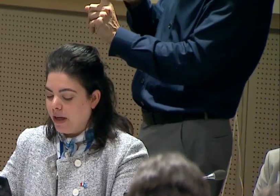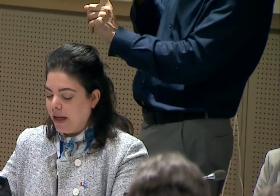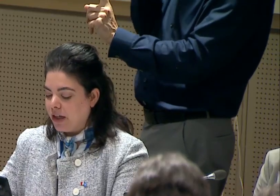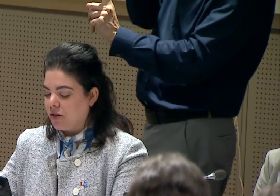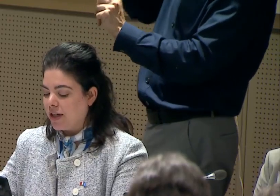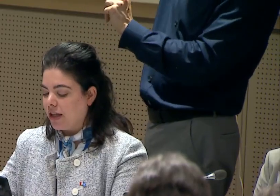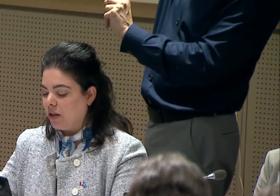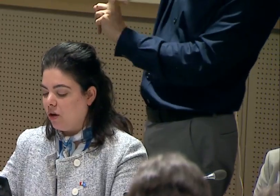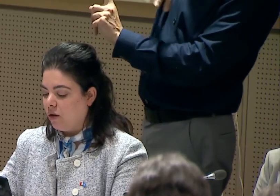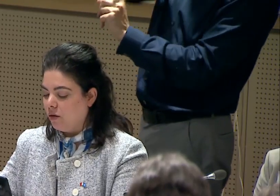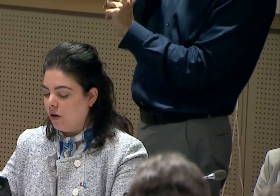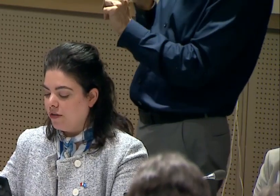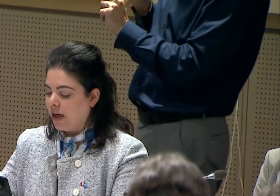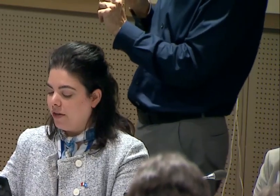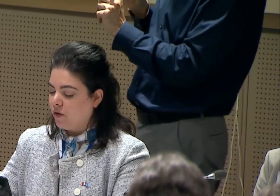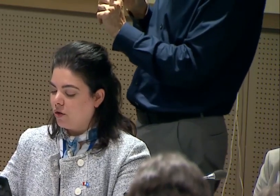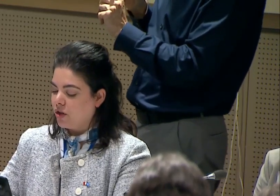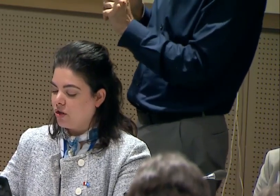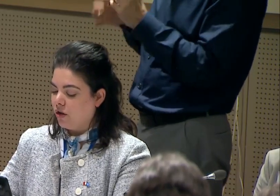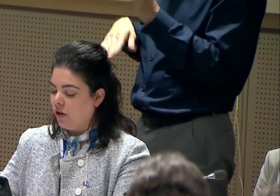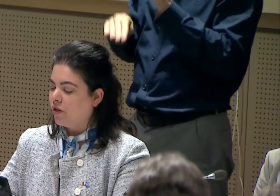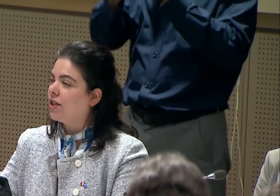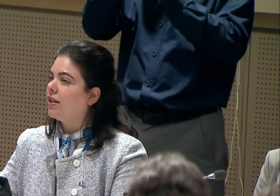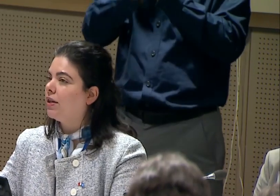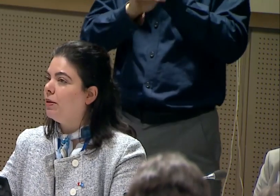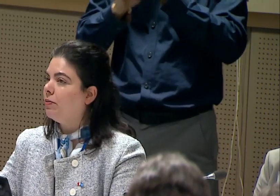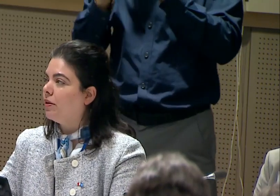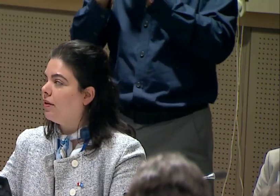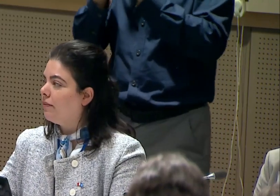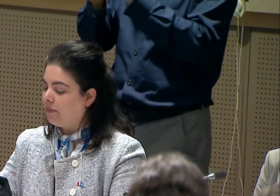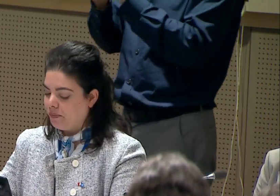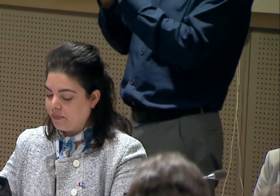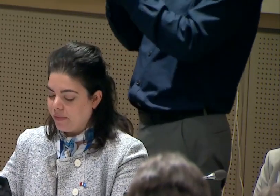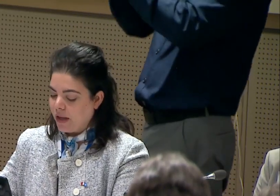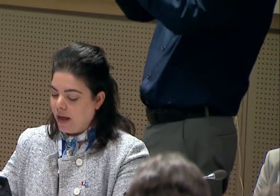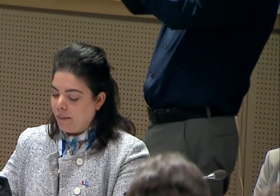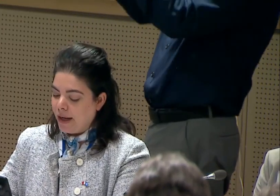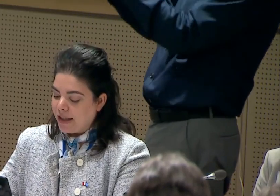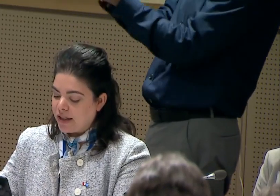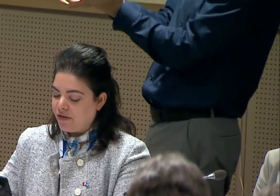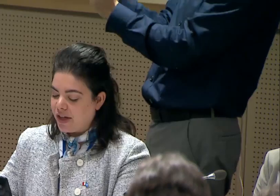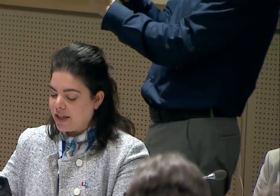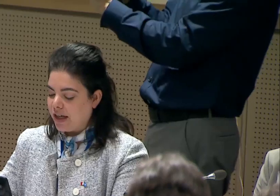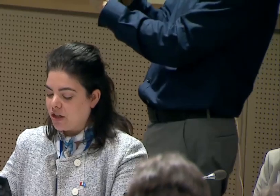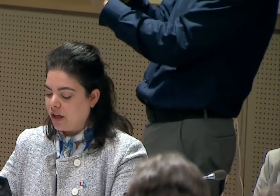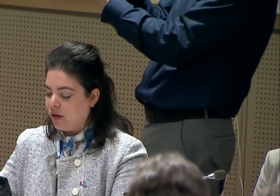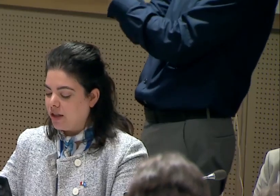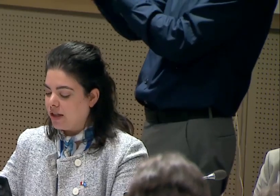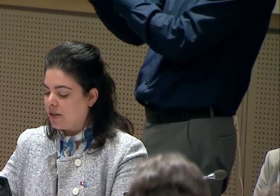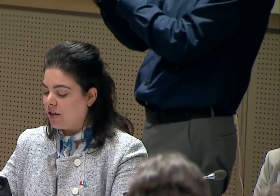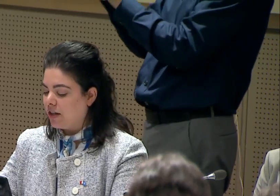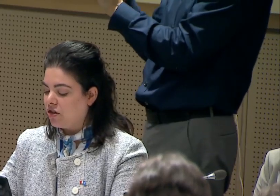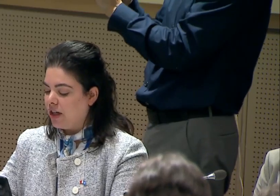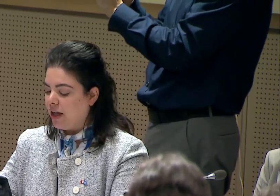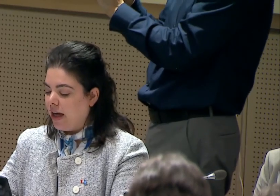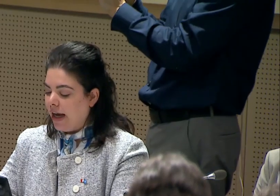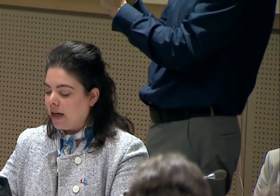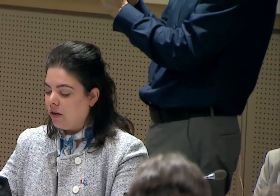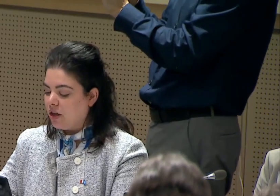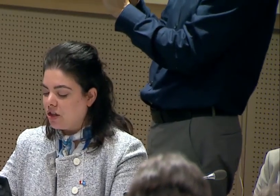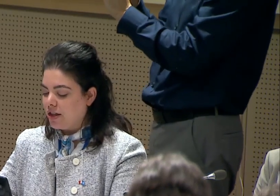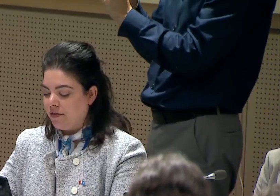roadmap addressing the whole of the life course of autistic people. Malta's first national autism